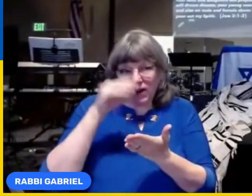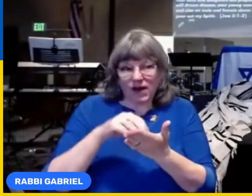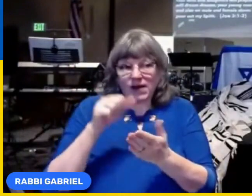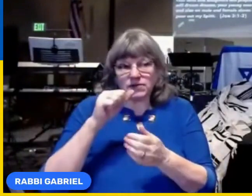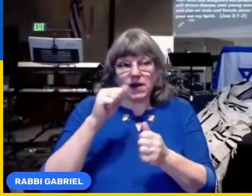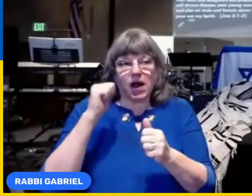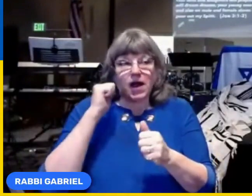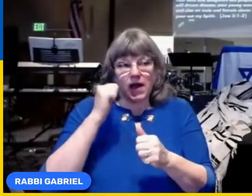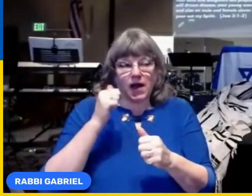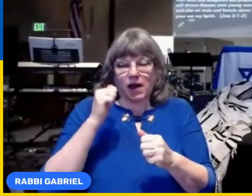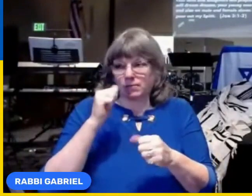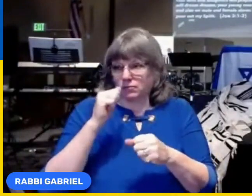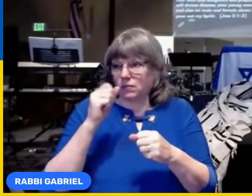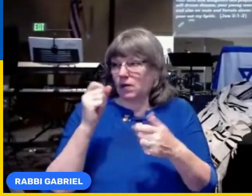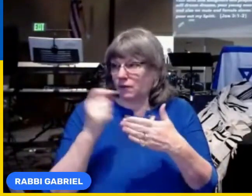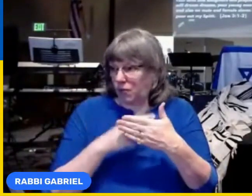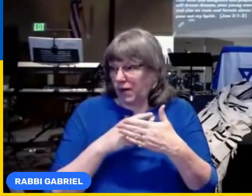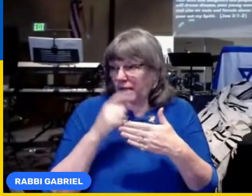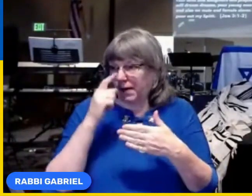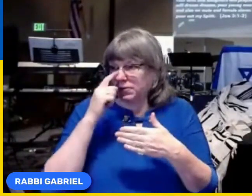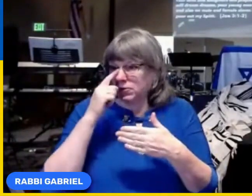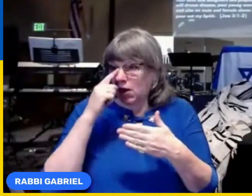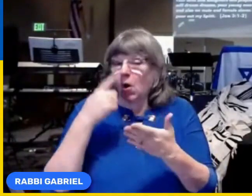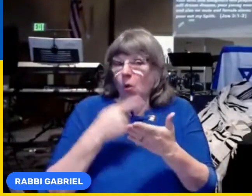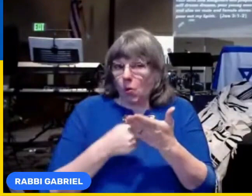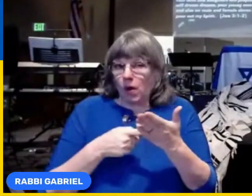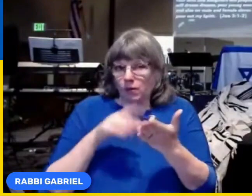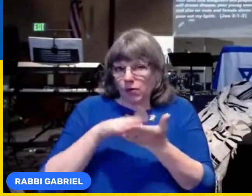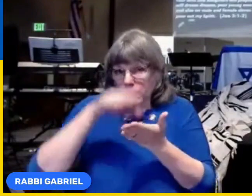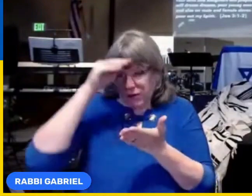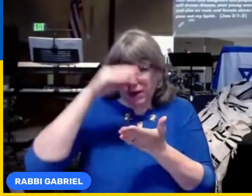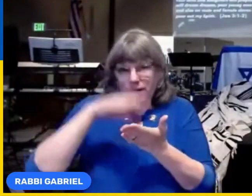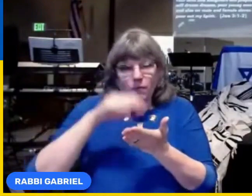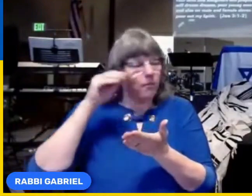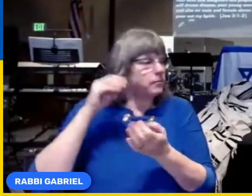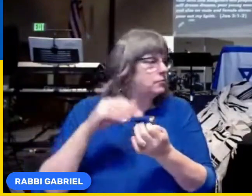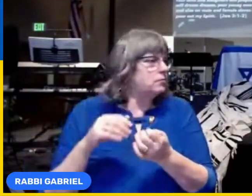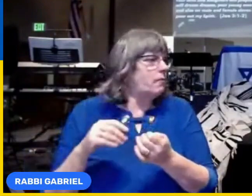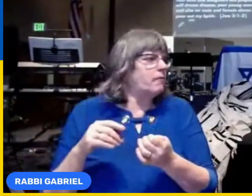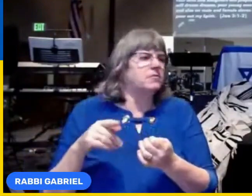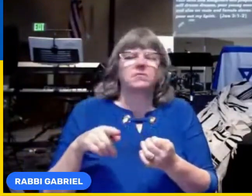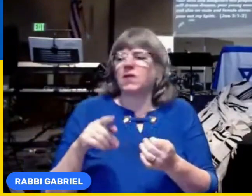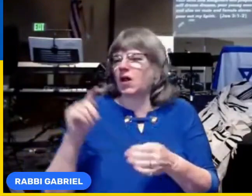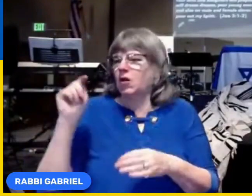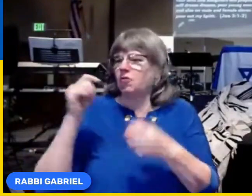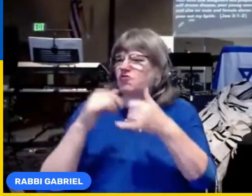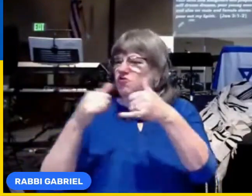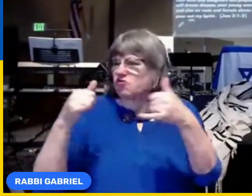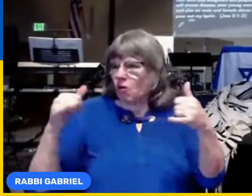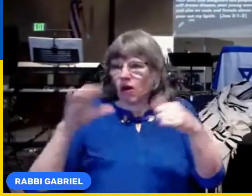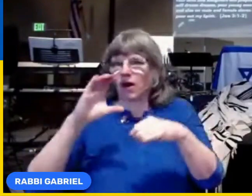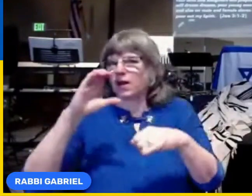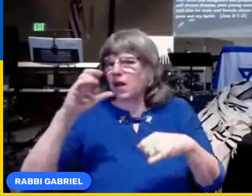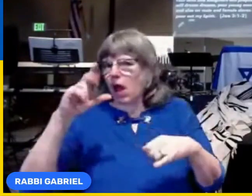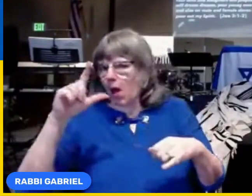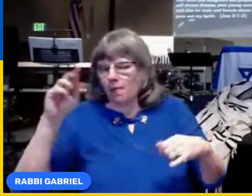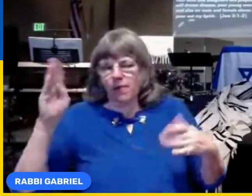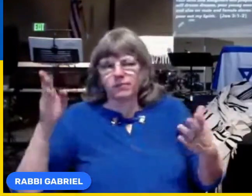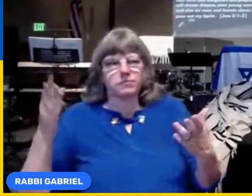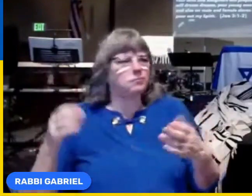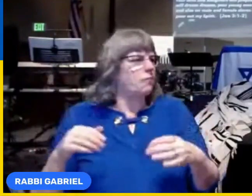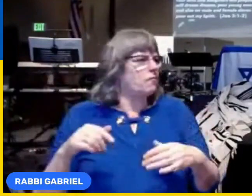week in congregation, what we're learning at Torah Club, what we're learning as we